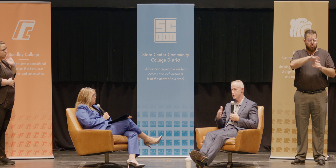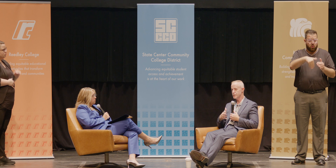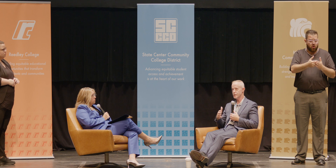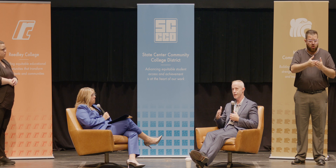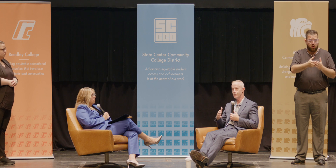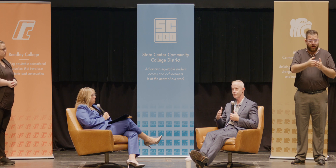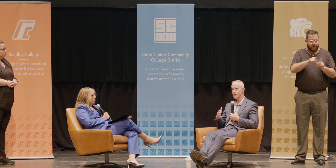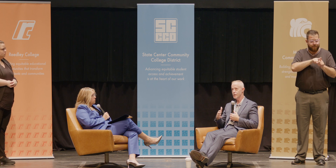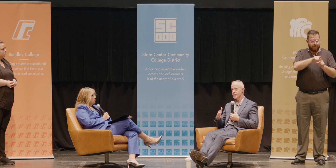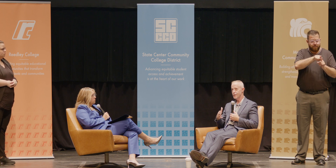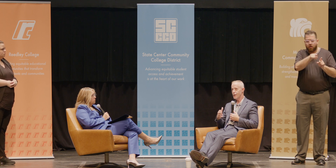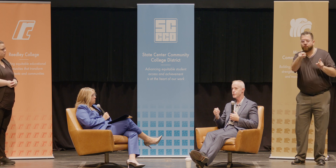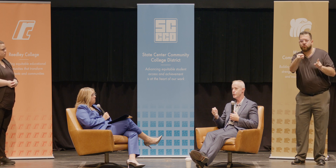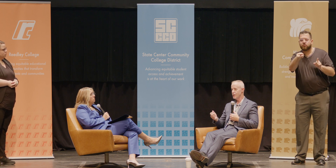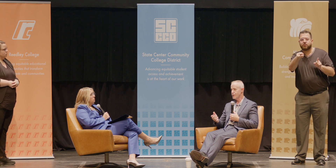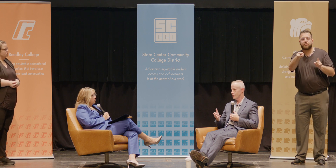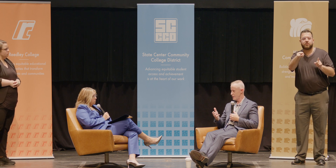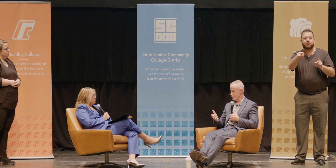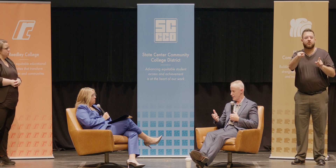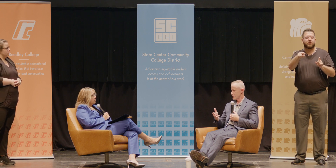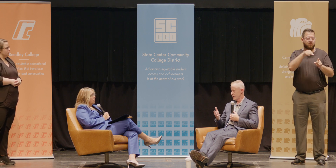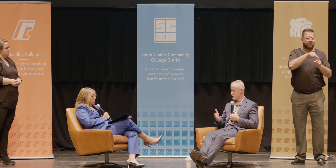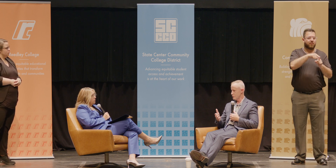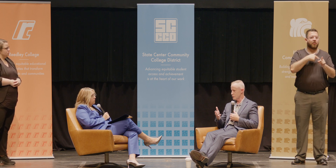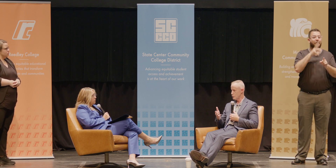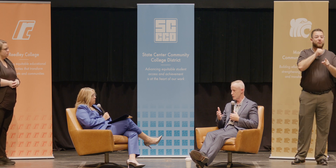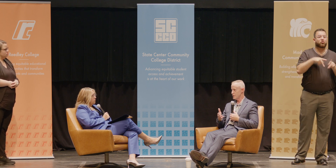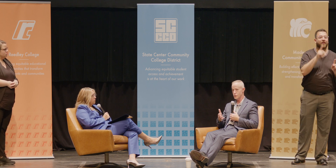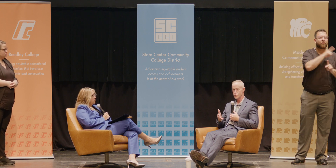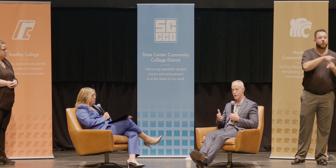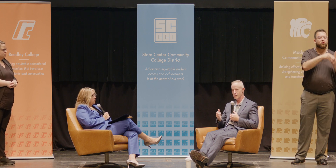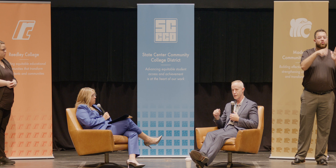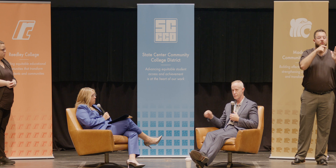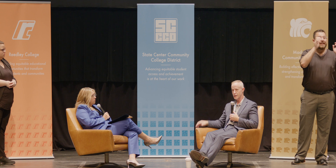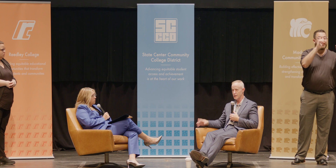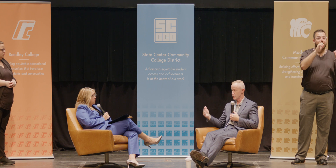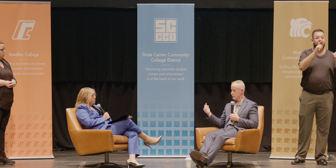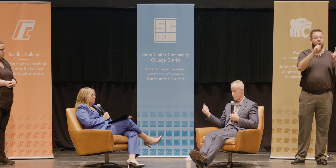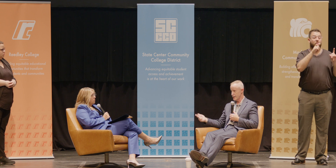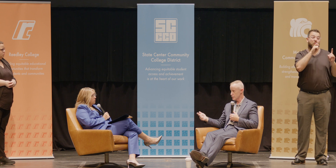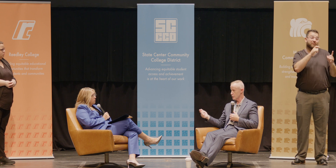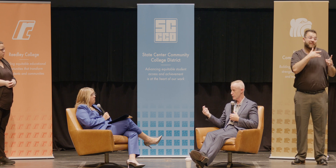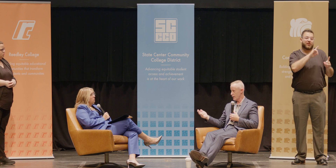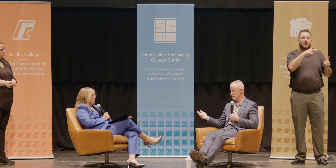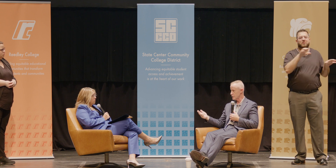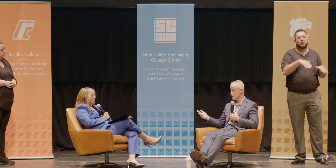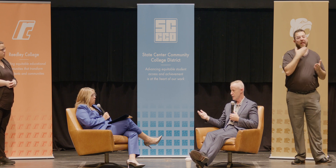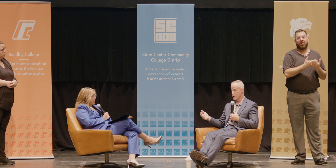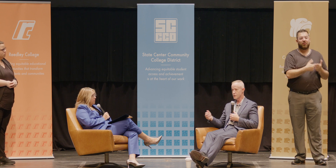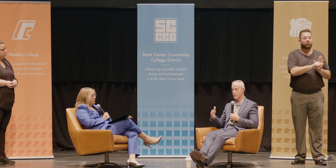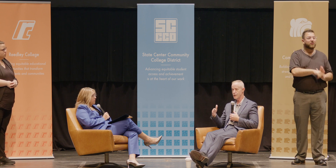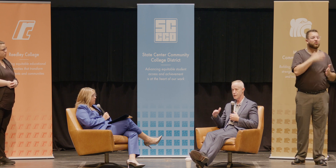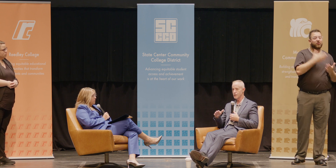a missed opportunity, I think, for education of students who just didn't do well in either high school or